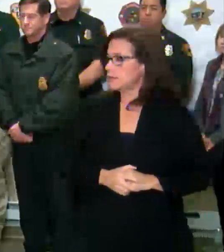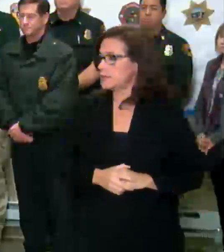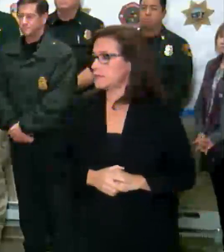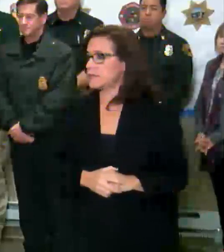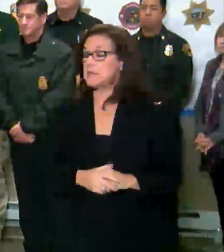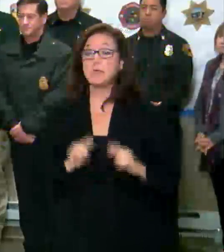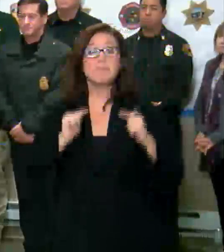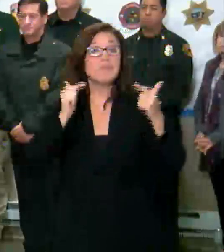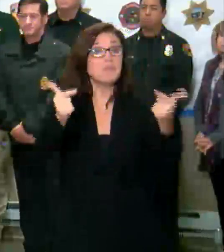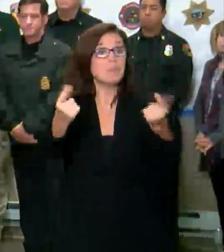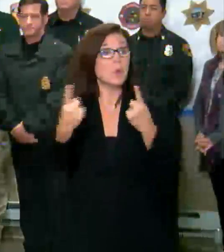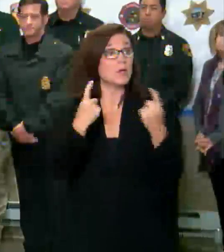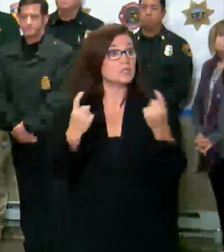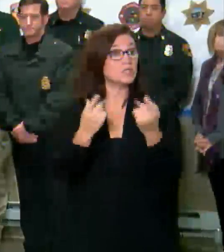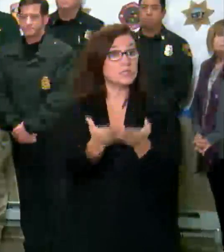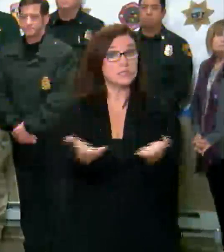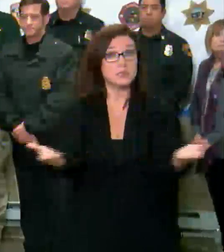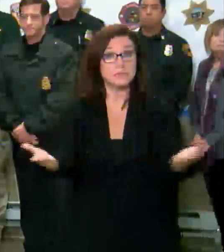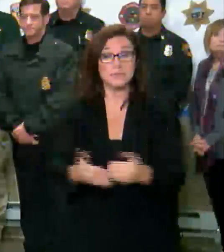I will now open it up for questions.